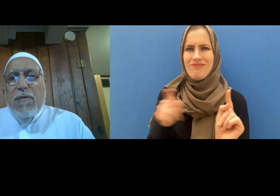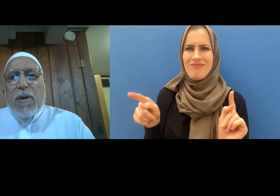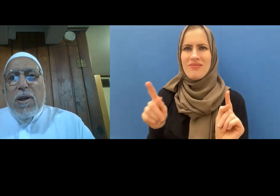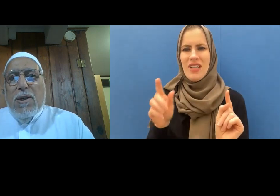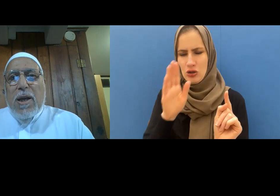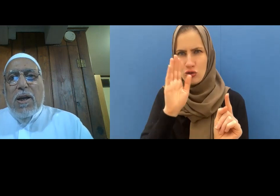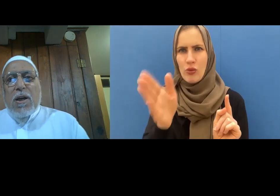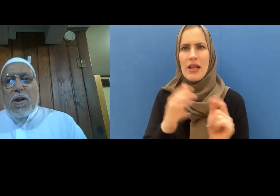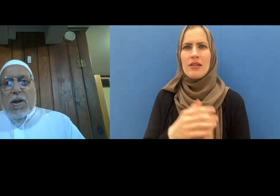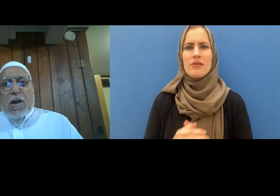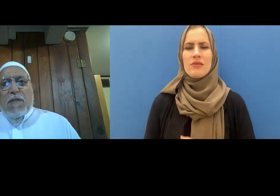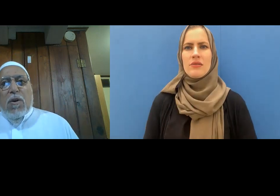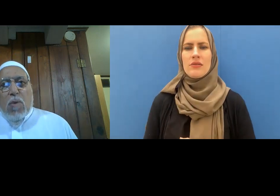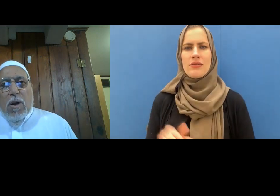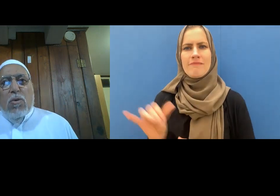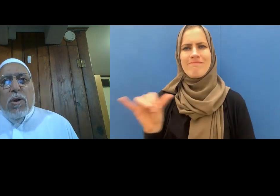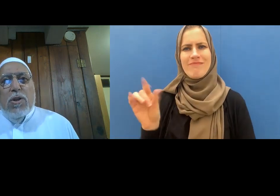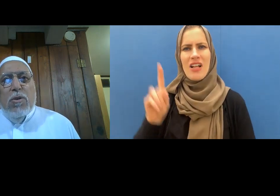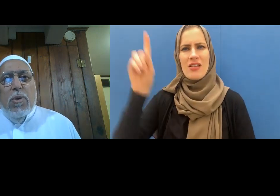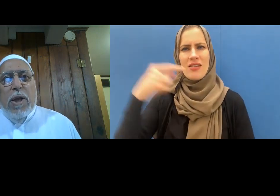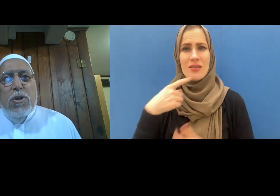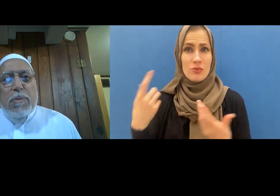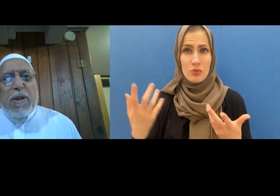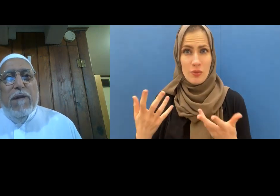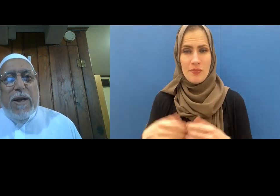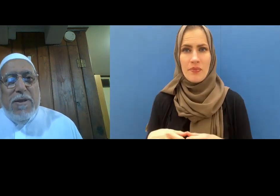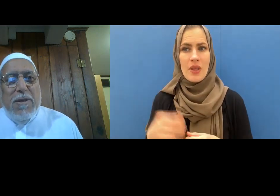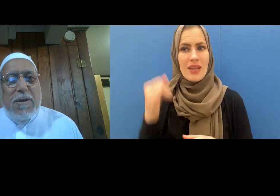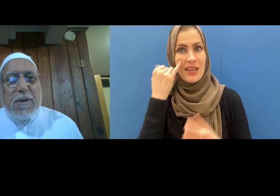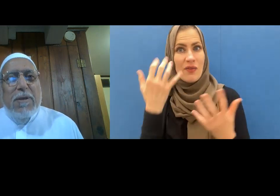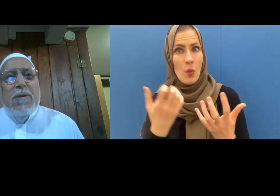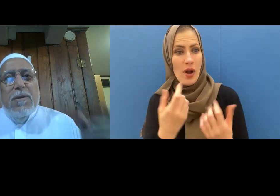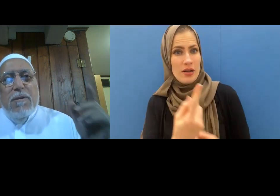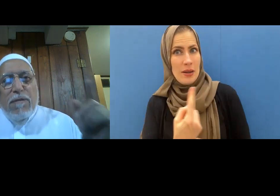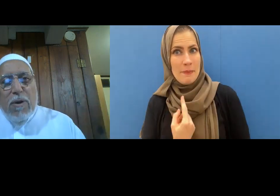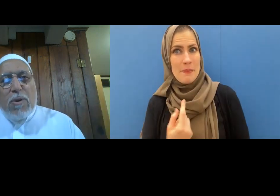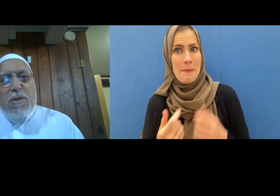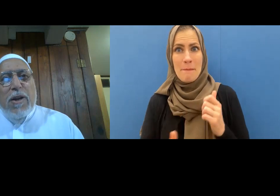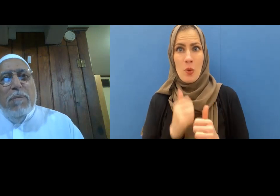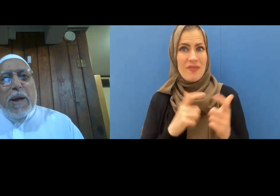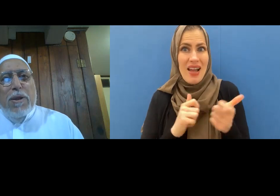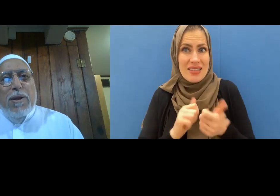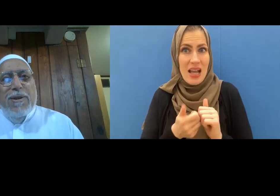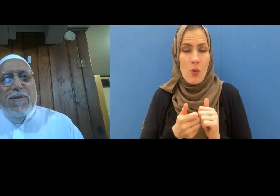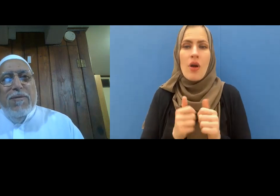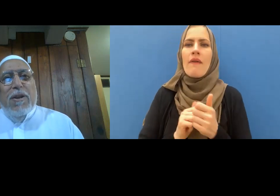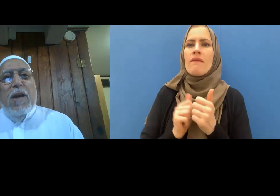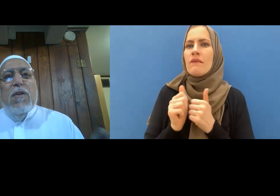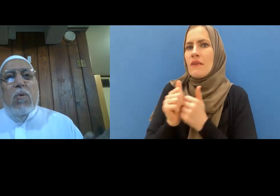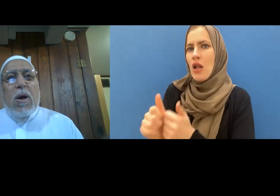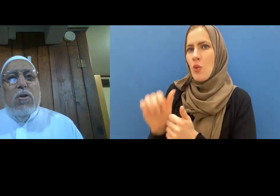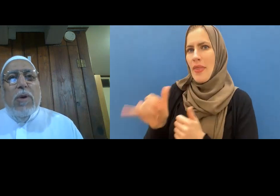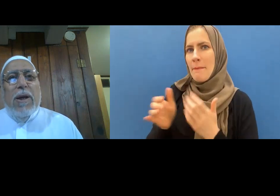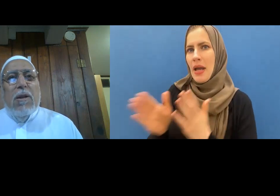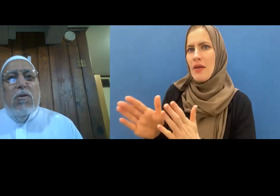As if Allah is saying, if you want to reach me the fastest, follow the straight path. If